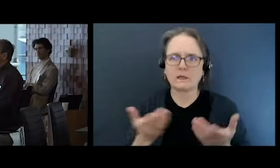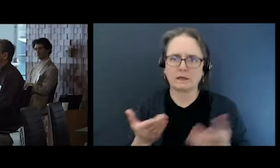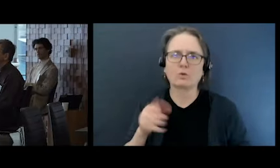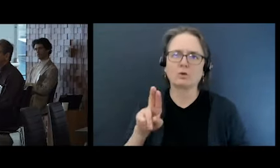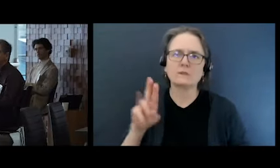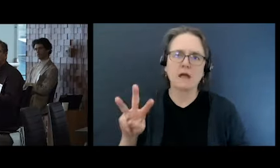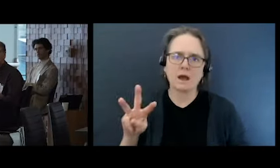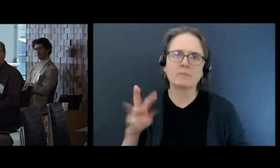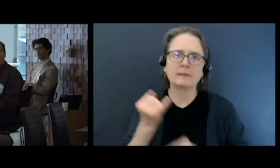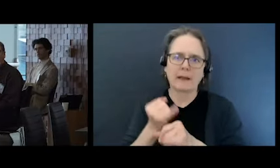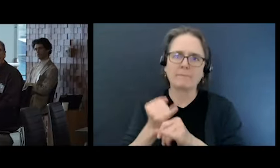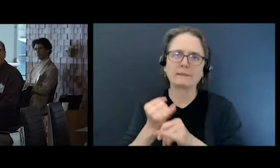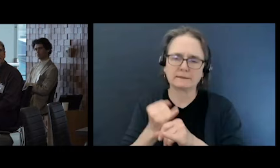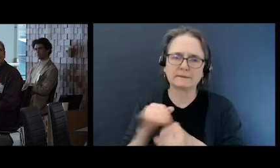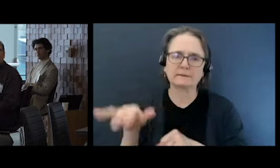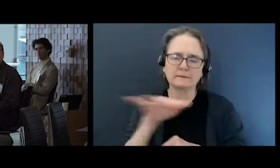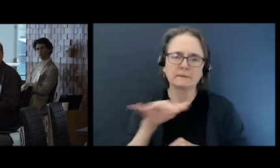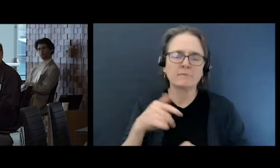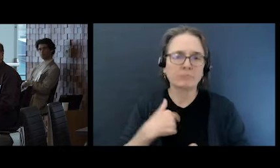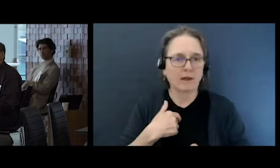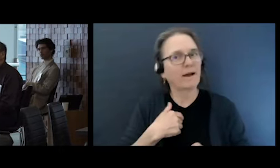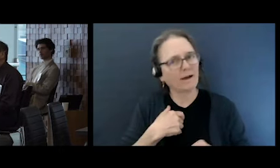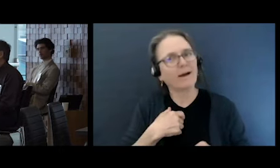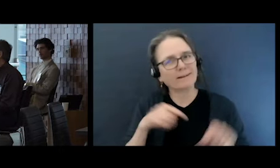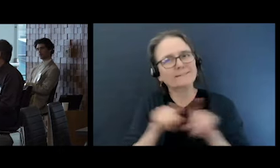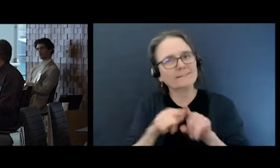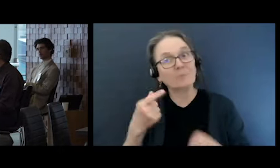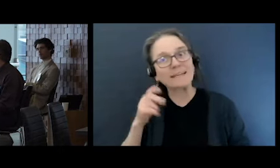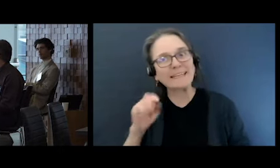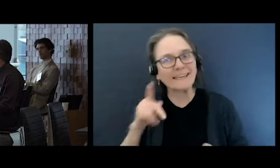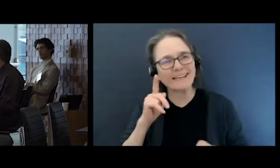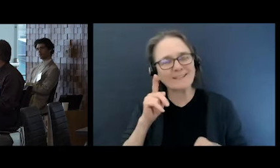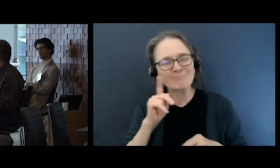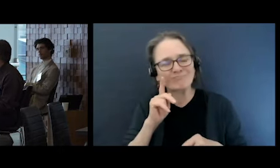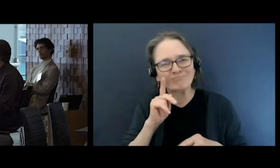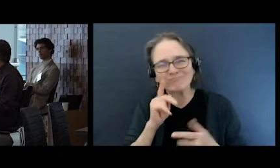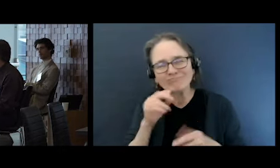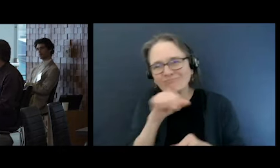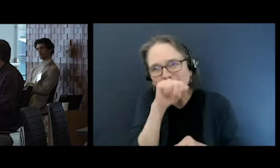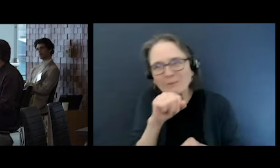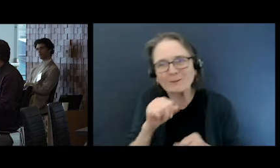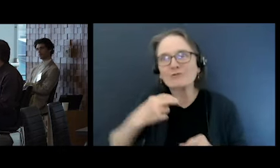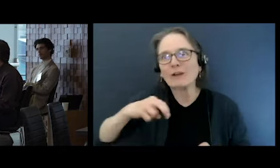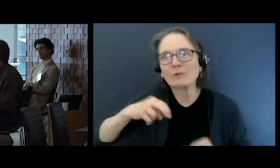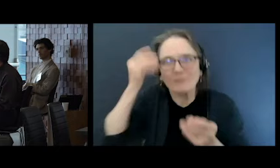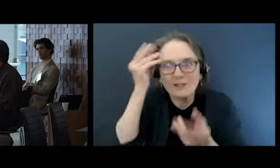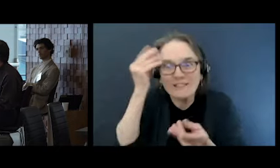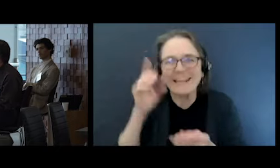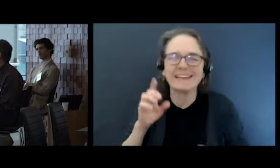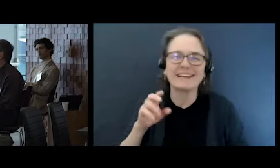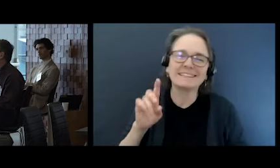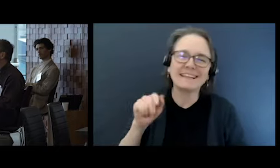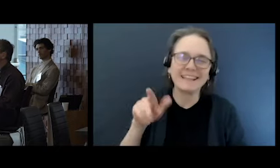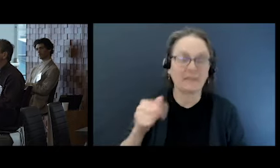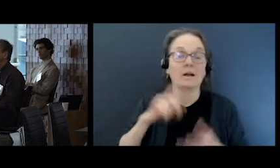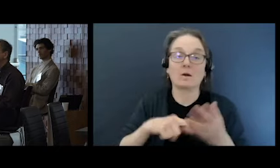a transportation data geek, as many of you are. Mostly what I'm interested in is how you collect data and use it to make decisions